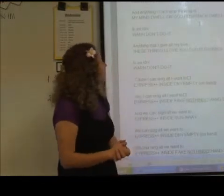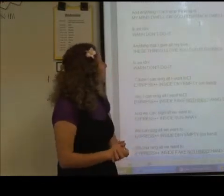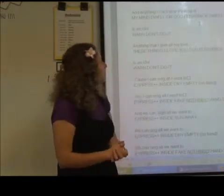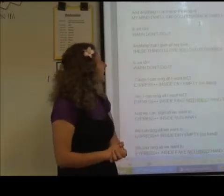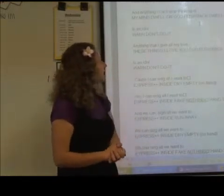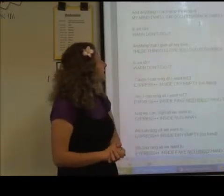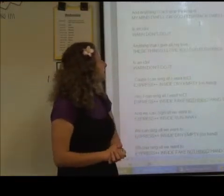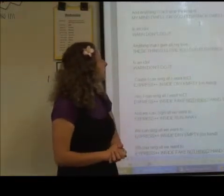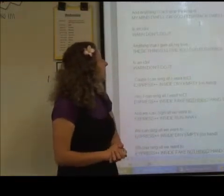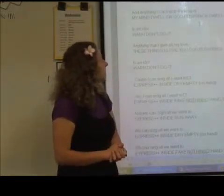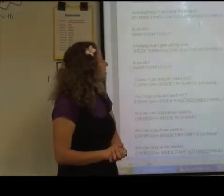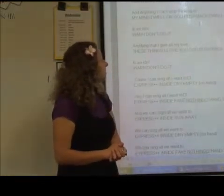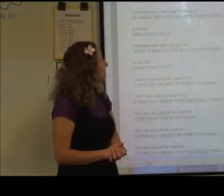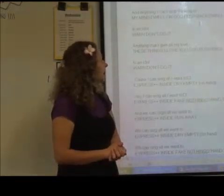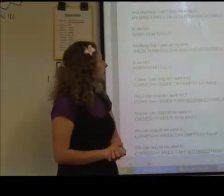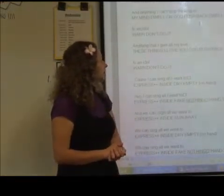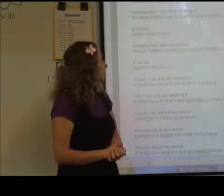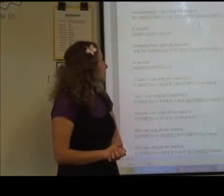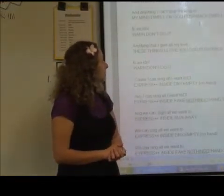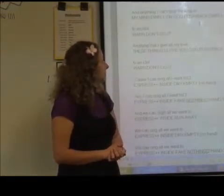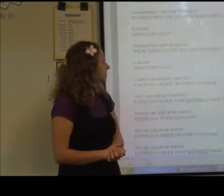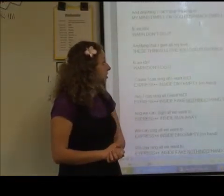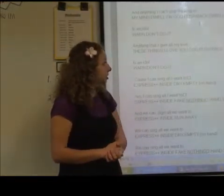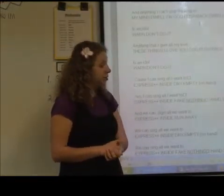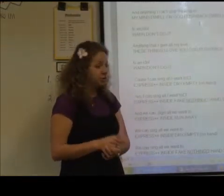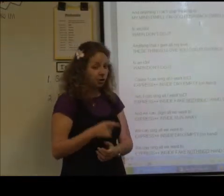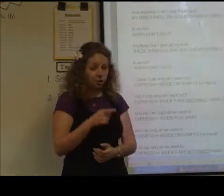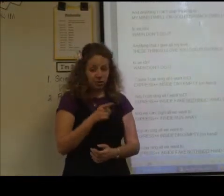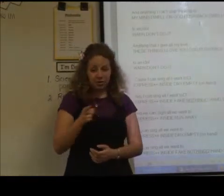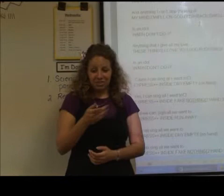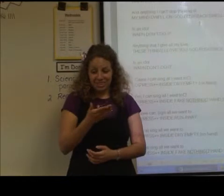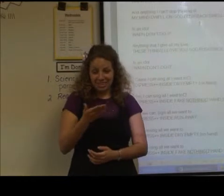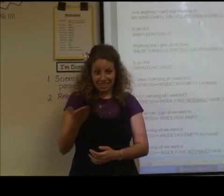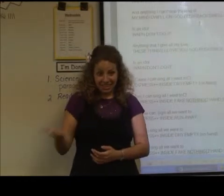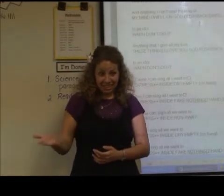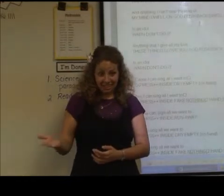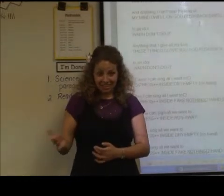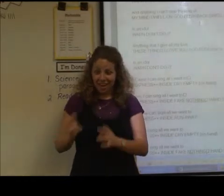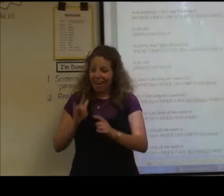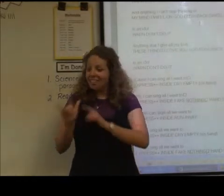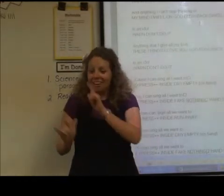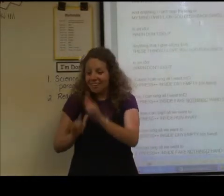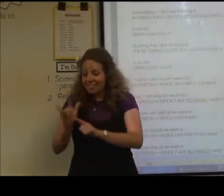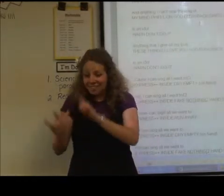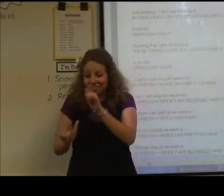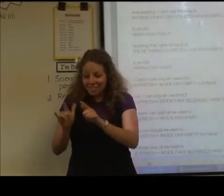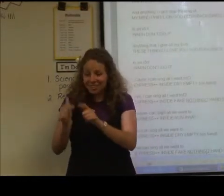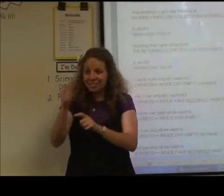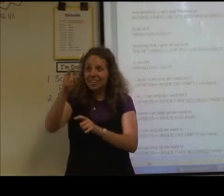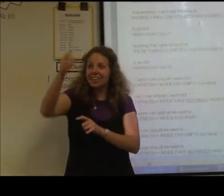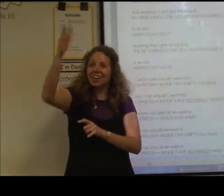And then anything that I give all my love. So these things, I love you. And